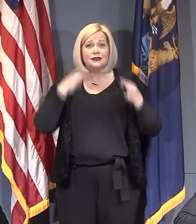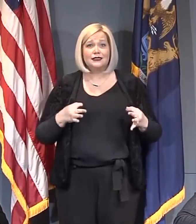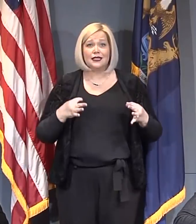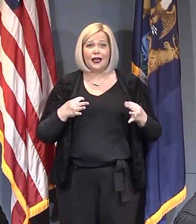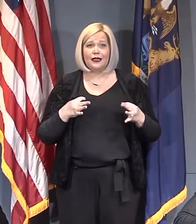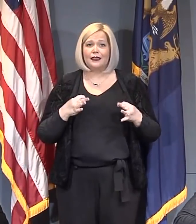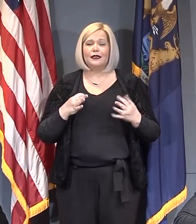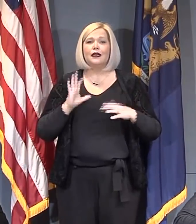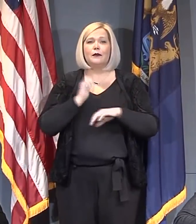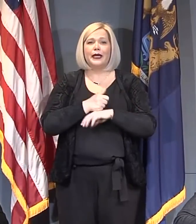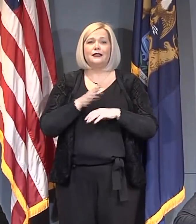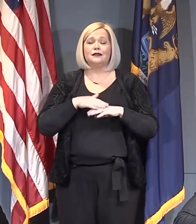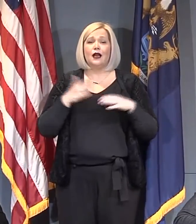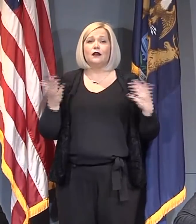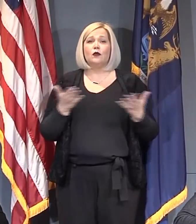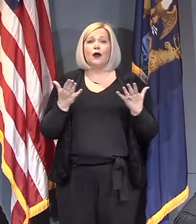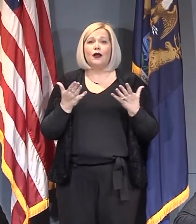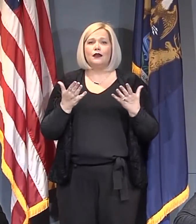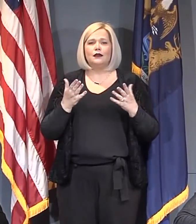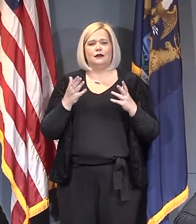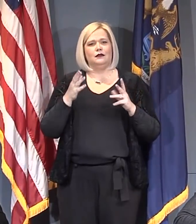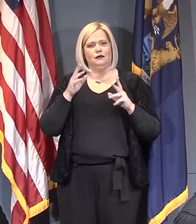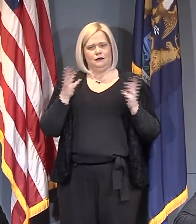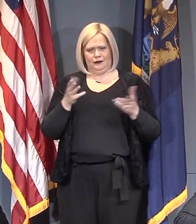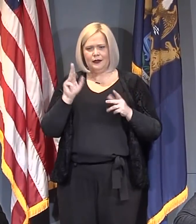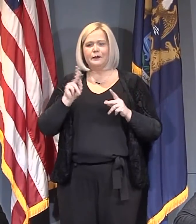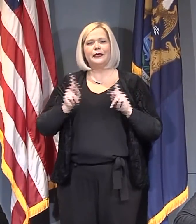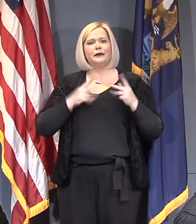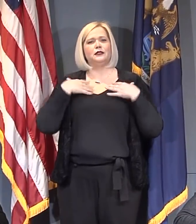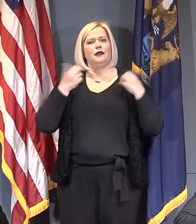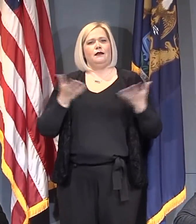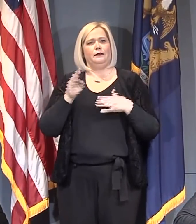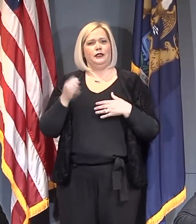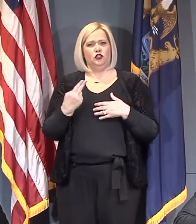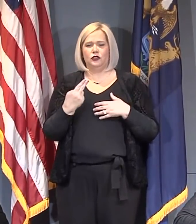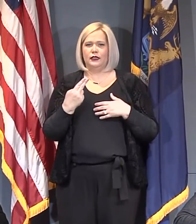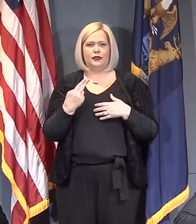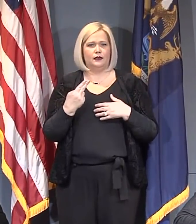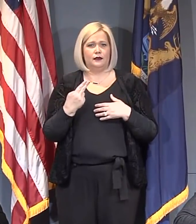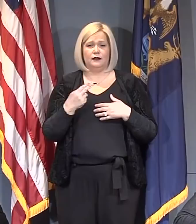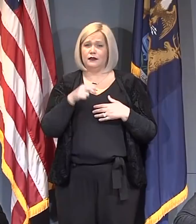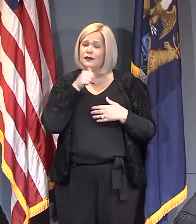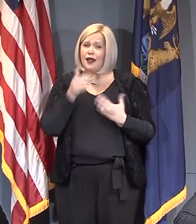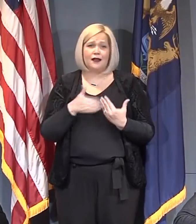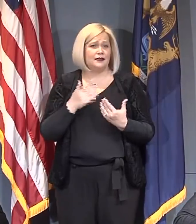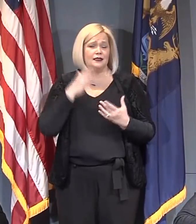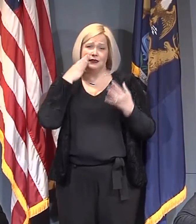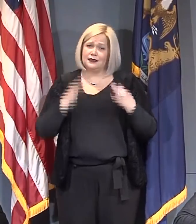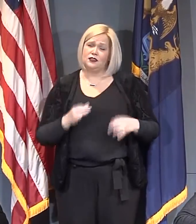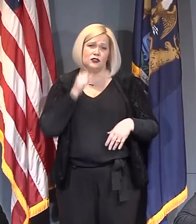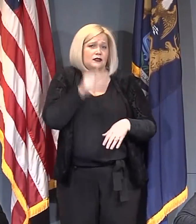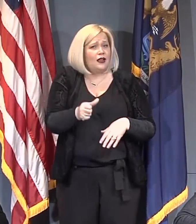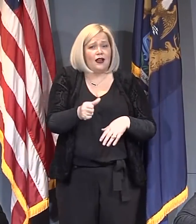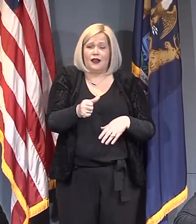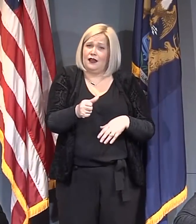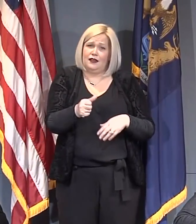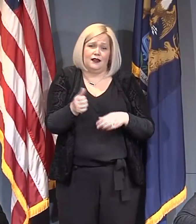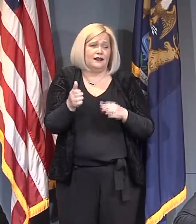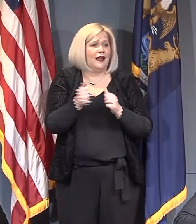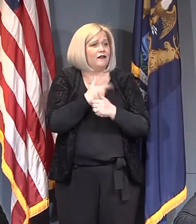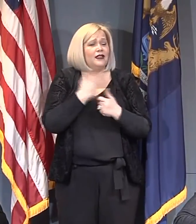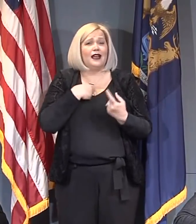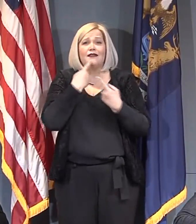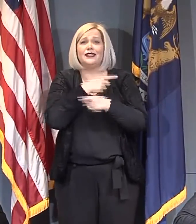centered around what's in the best interest of the public health of the people of Michigan. None of them has been easy. Every one of them's weighed heavily on